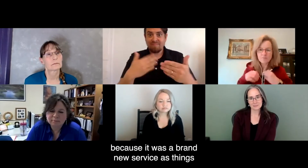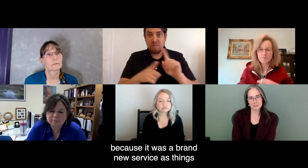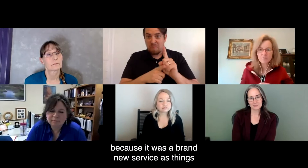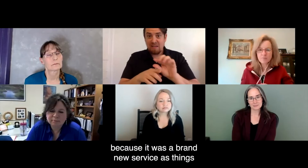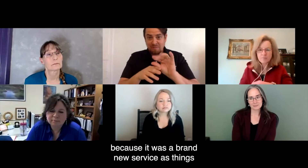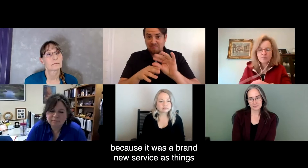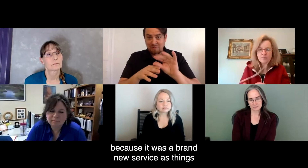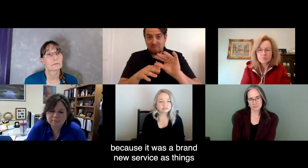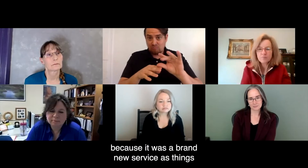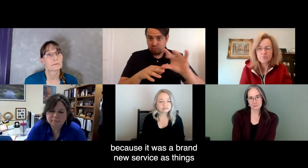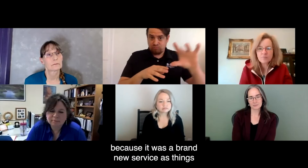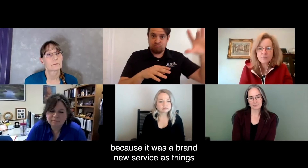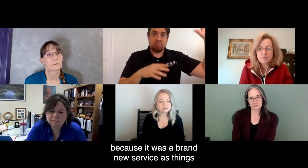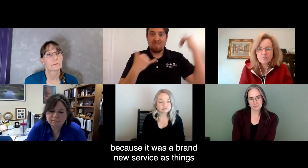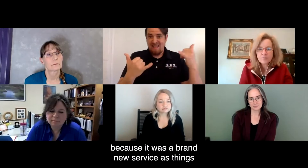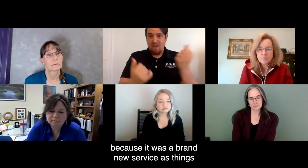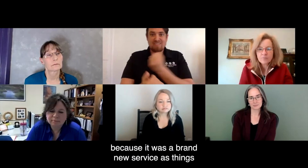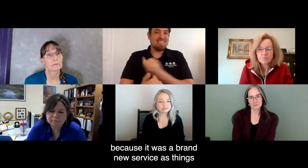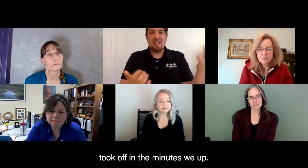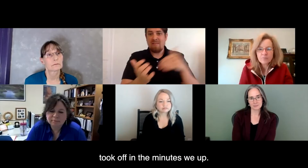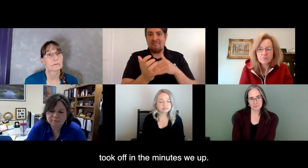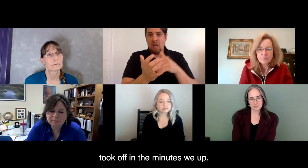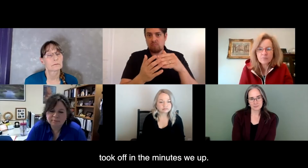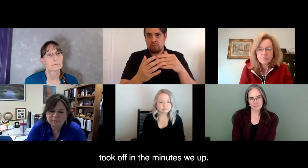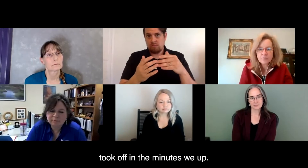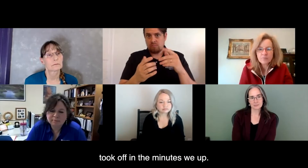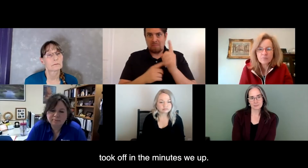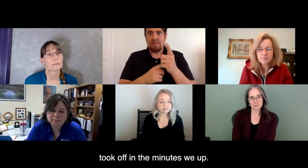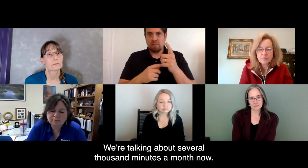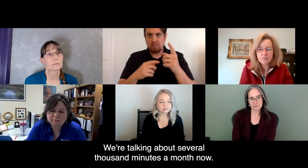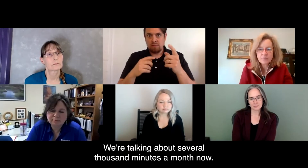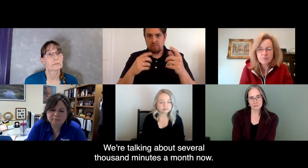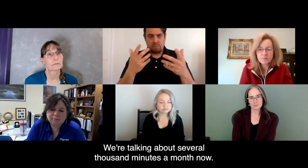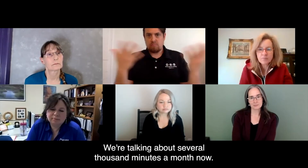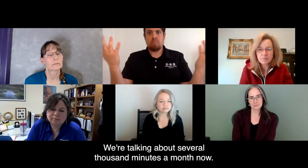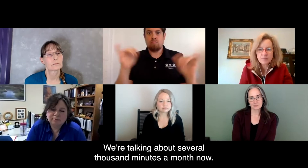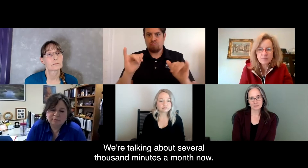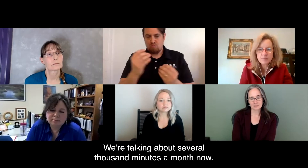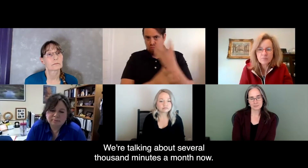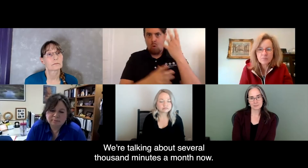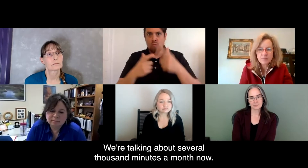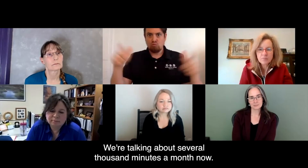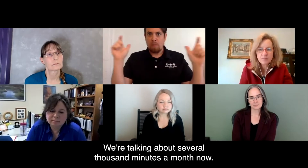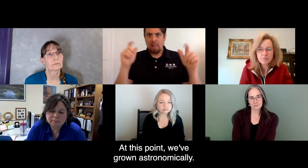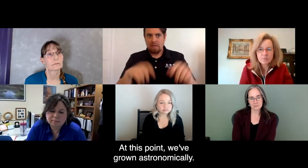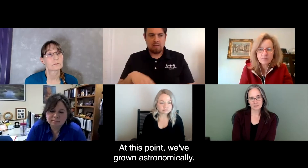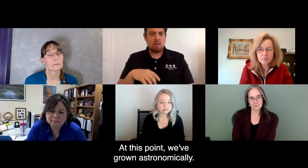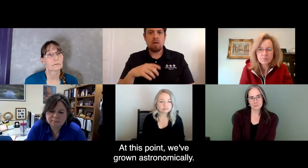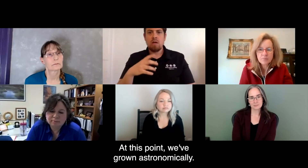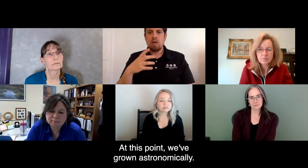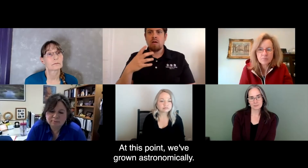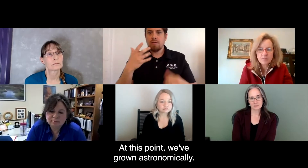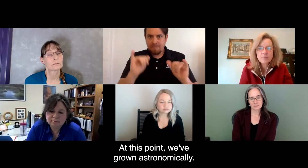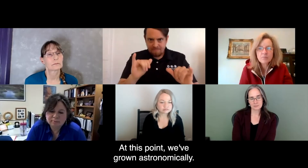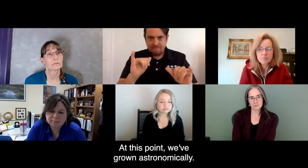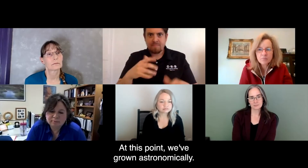because it was a brand new service. As things took off and the minutes went up, we're talking about several thousand minutes a month now. At this point, we've